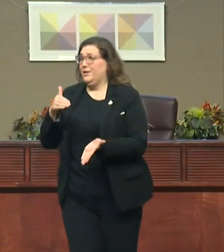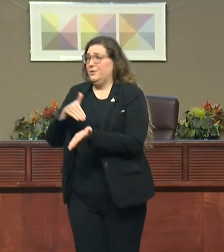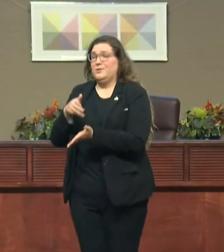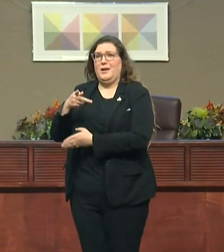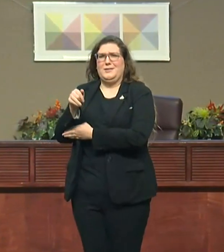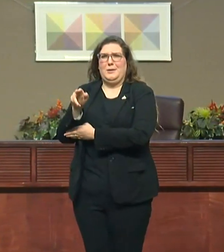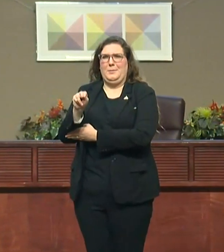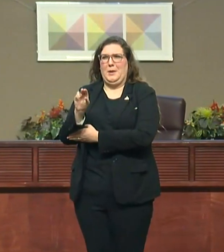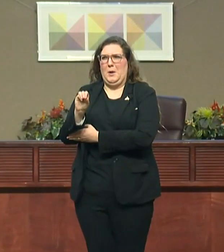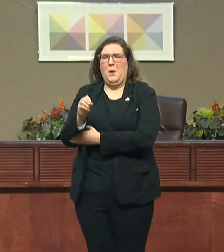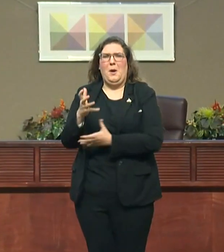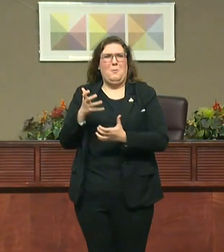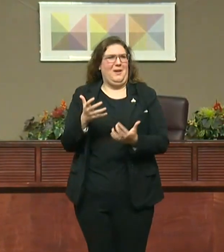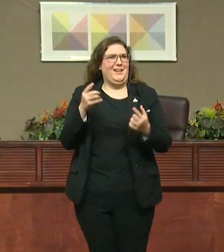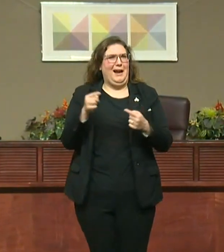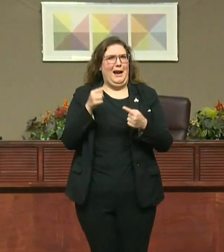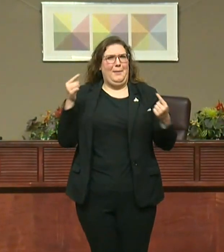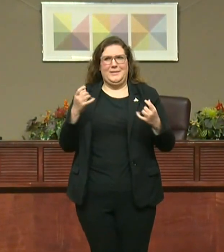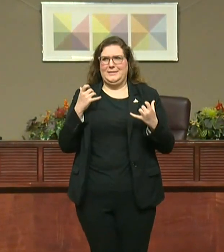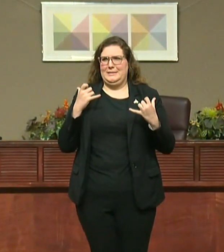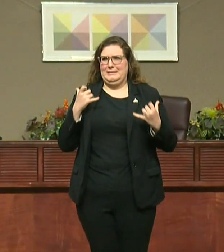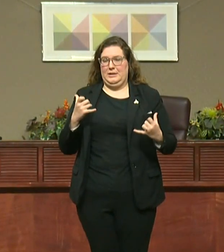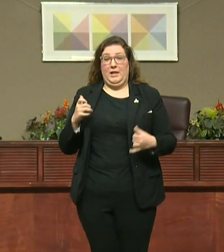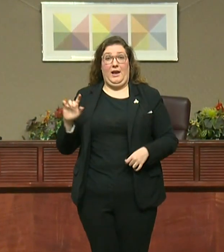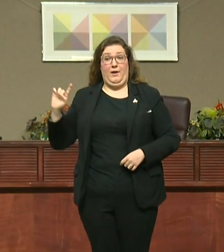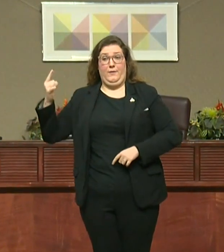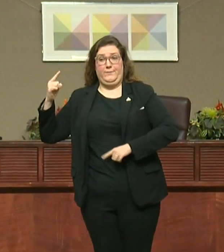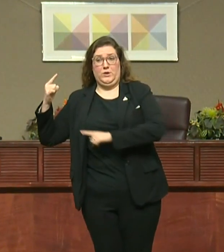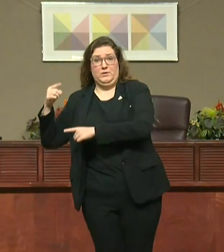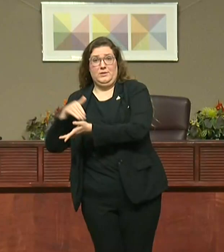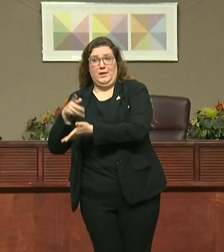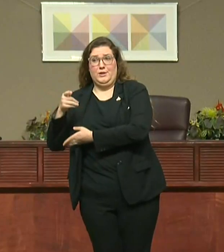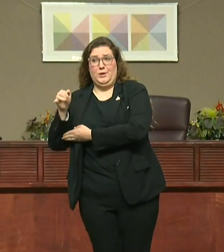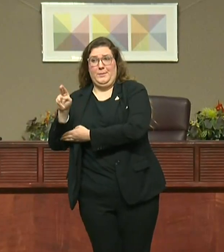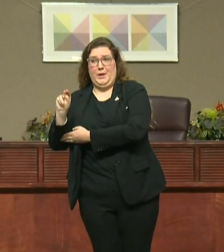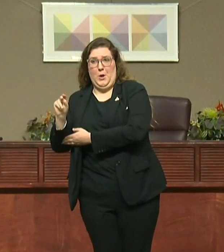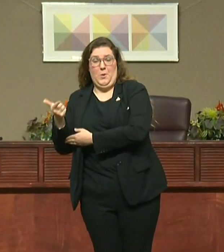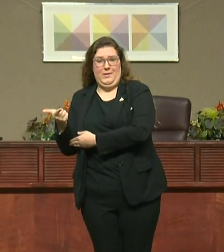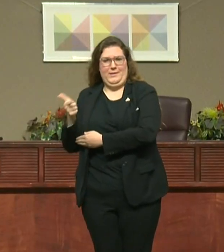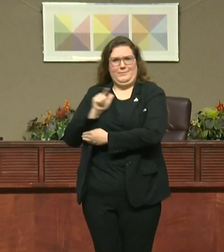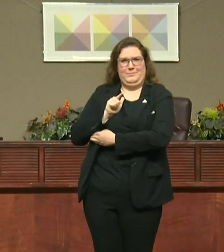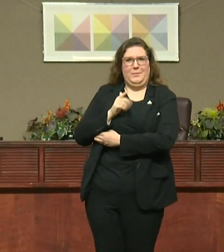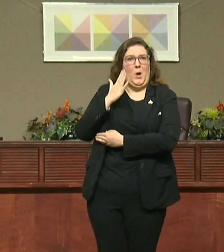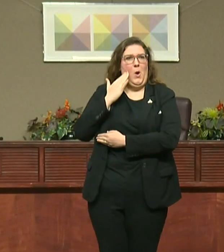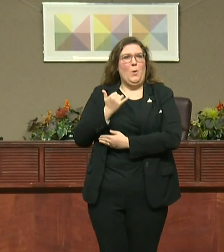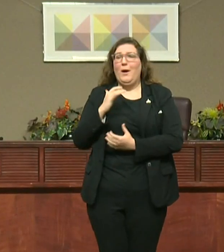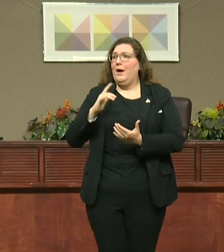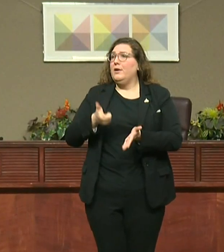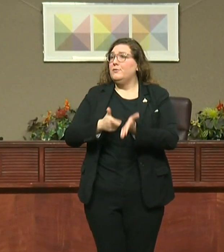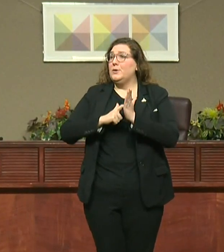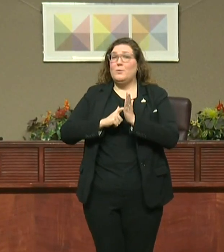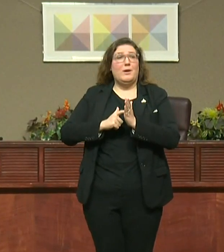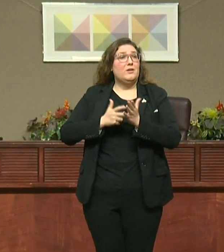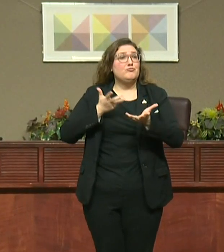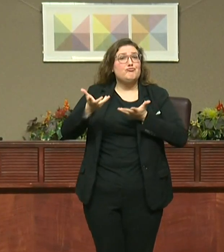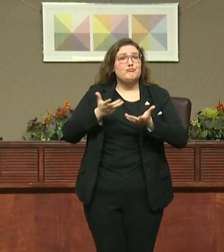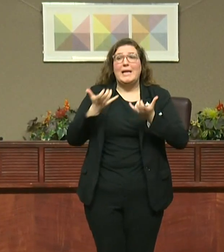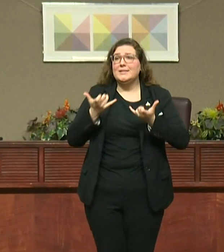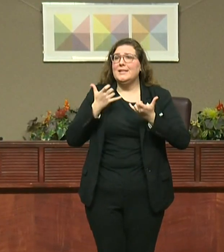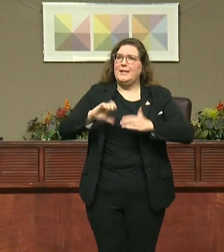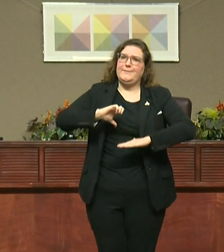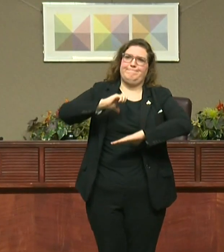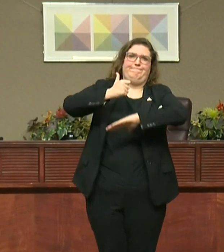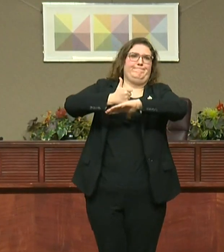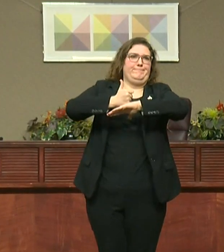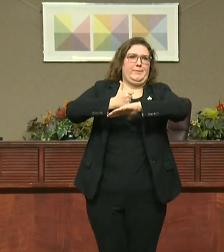normally do because that has to set the stage for our conversation today about our response